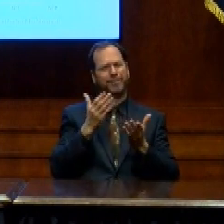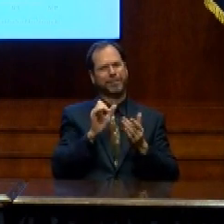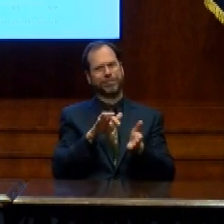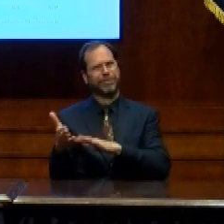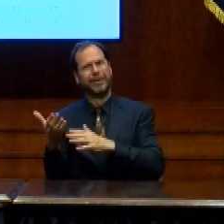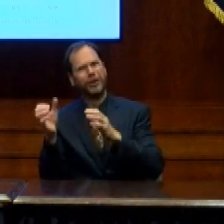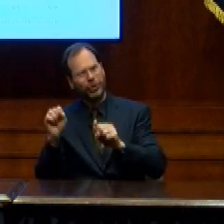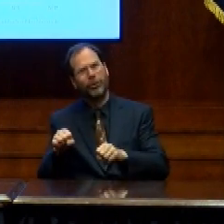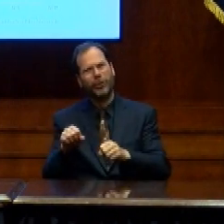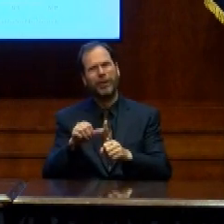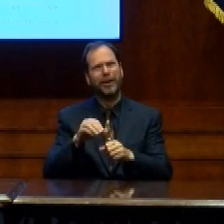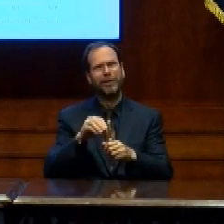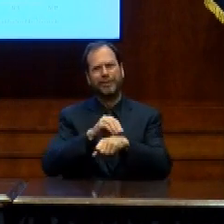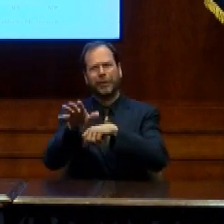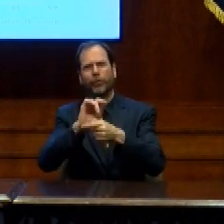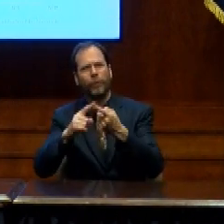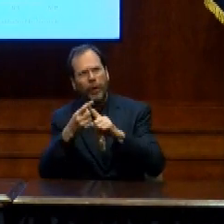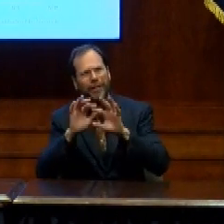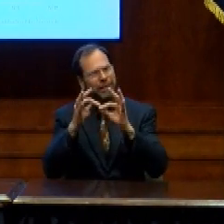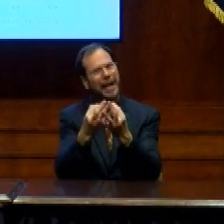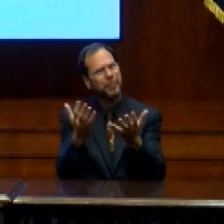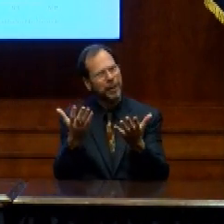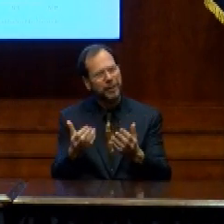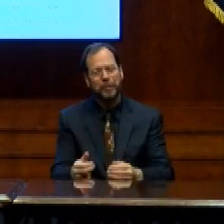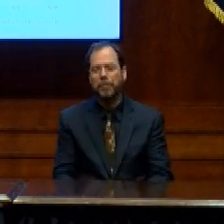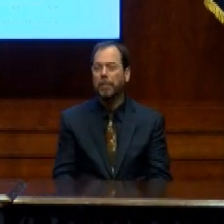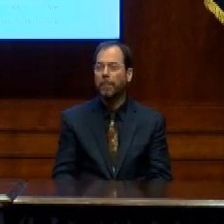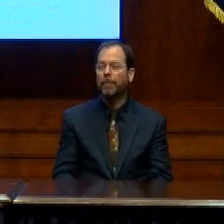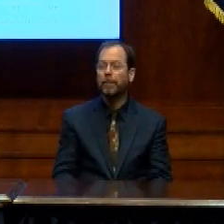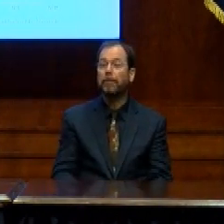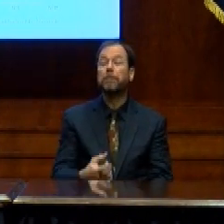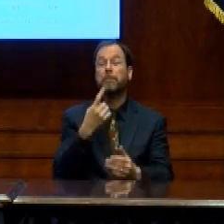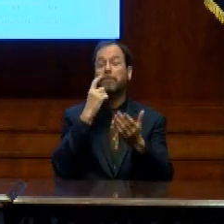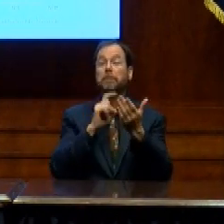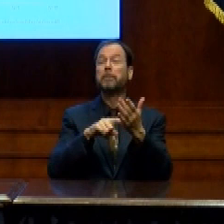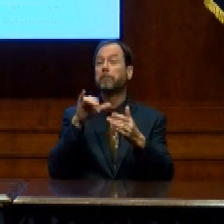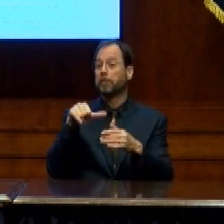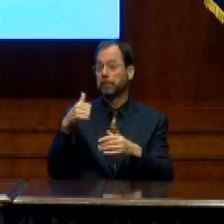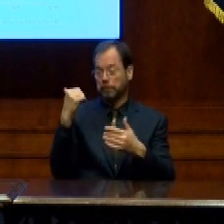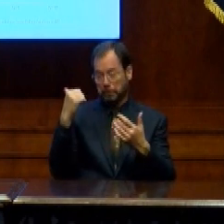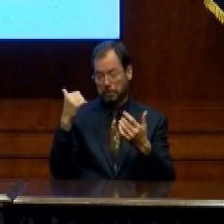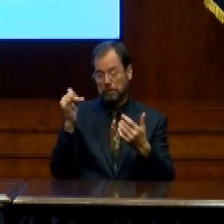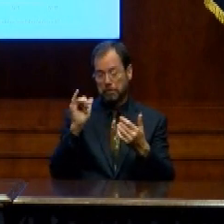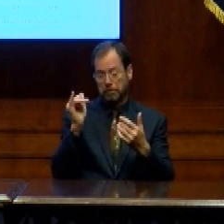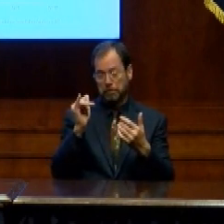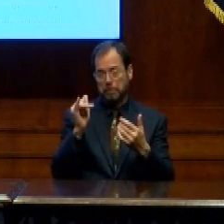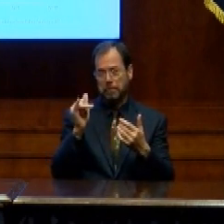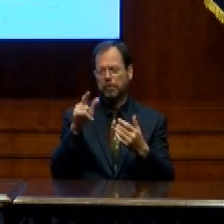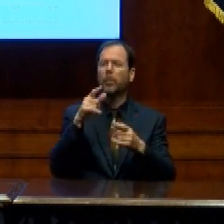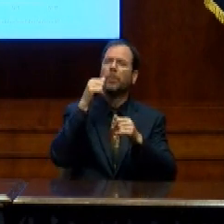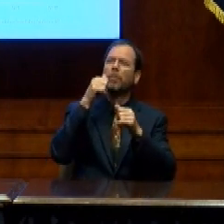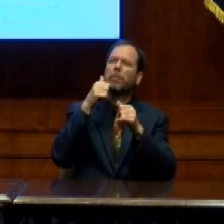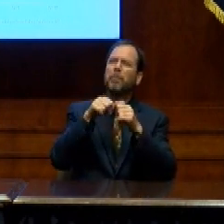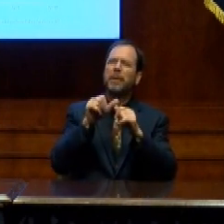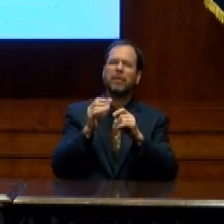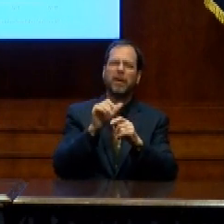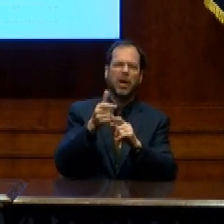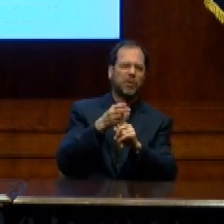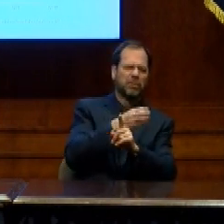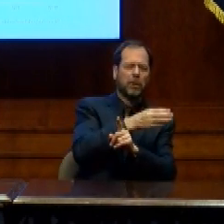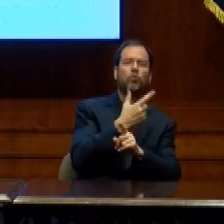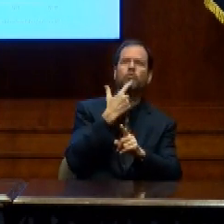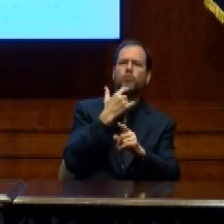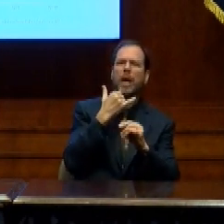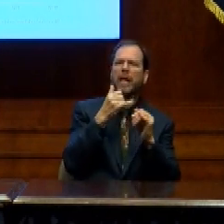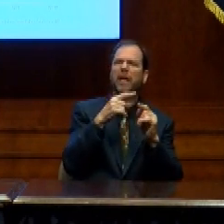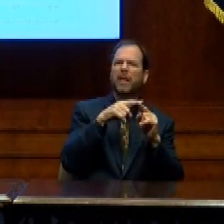family members and some of your friends. You can see that also, and if you recall the other slides, if you look at the